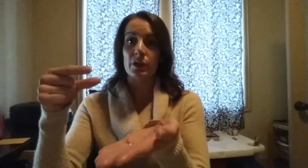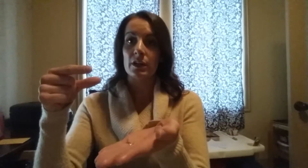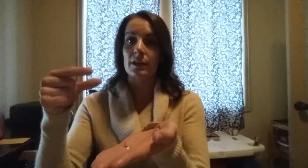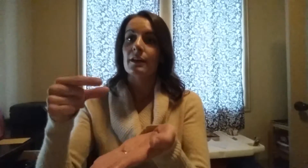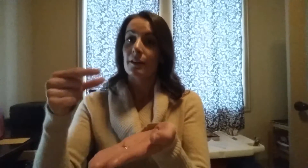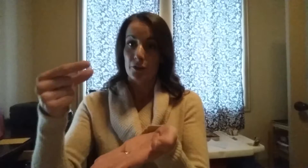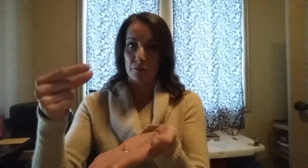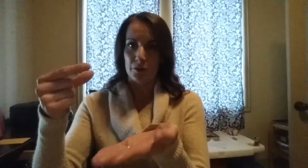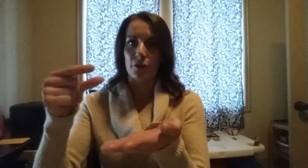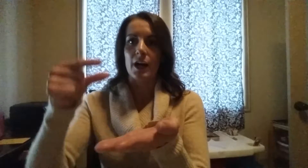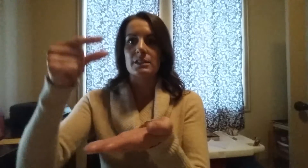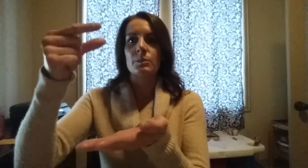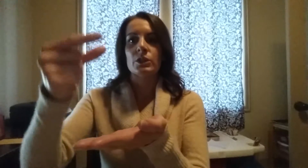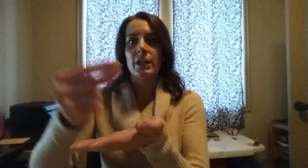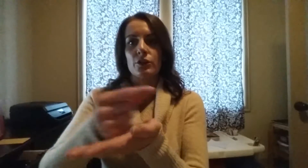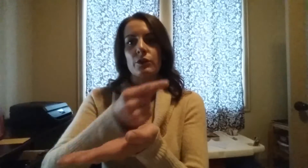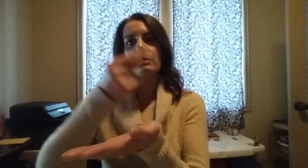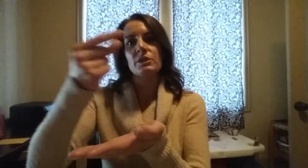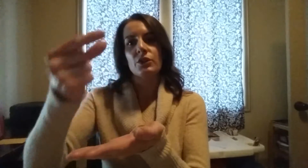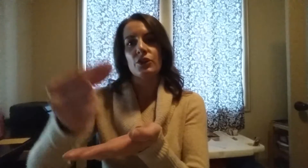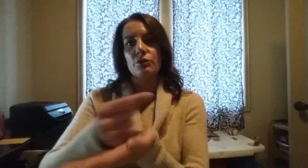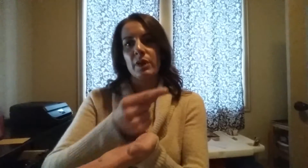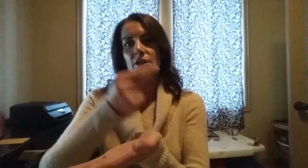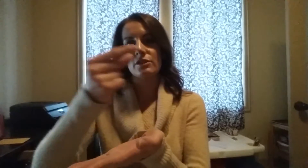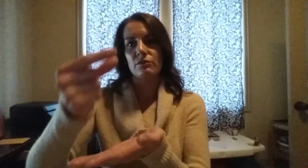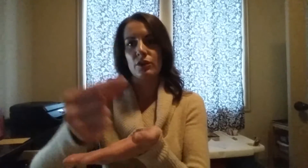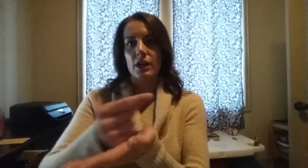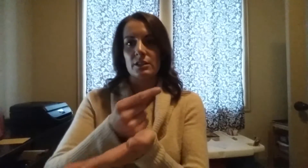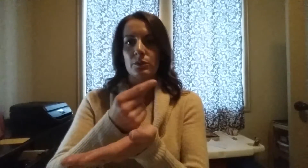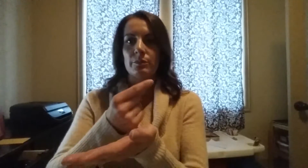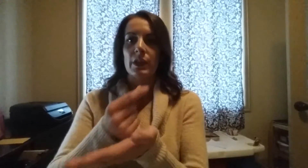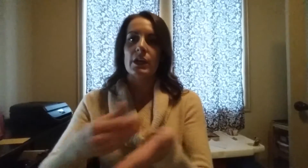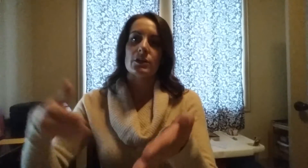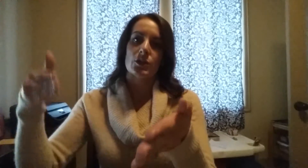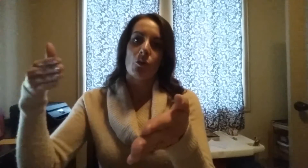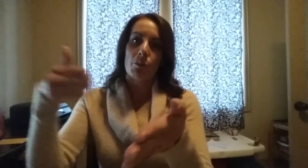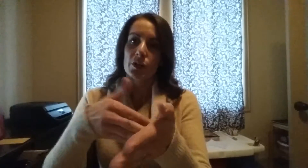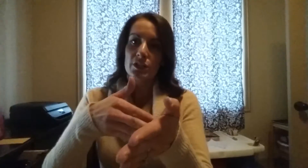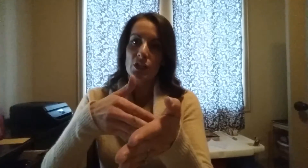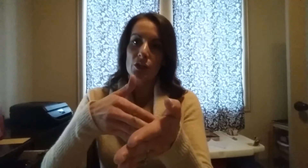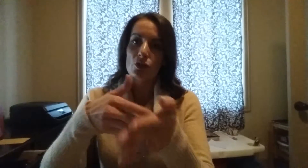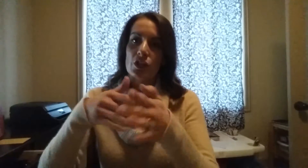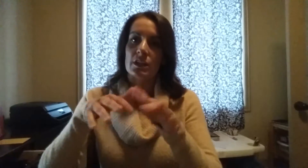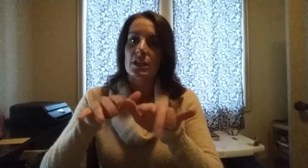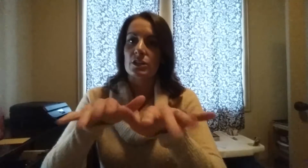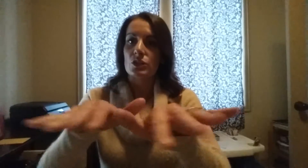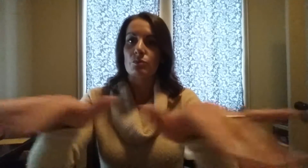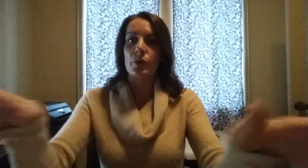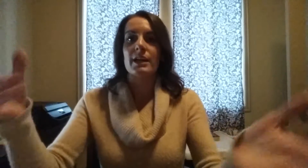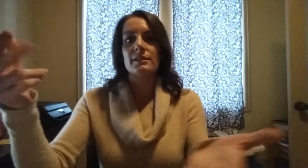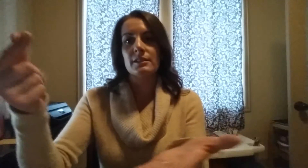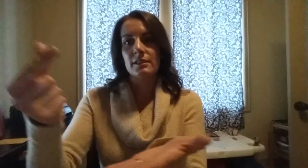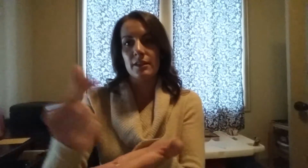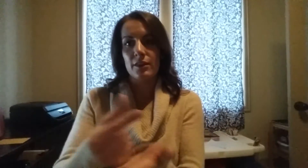book, your gospel, and you're going to be turning your pages of your gospel. So persecution spreads